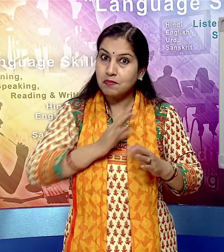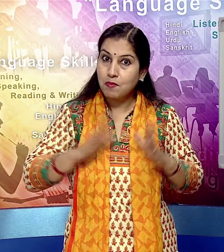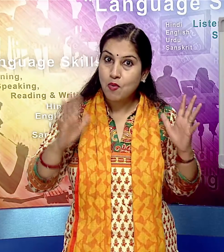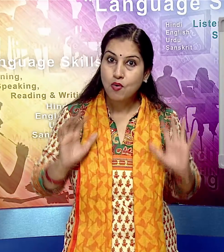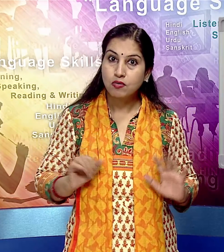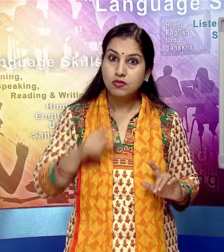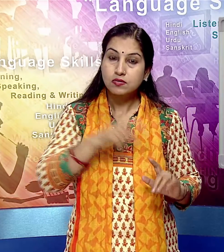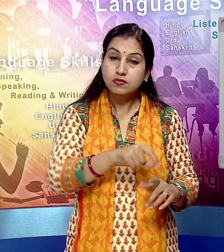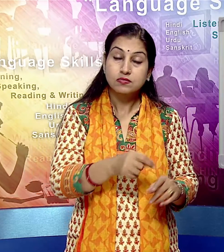provide more calories.